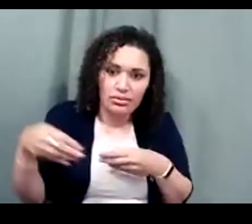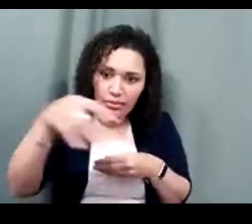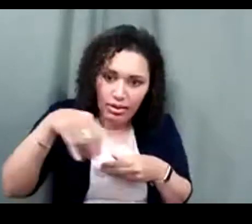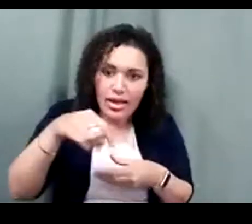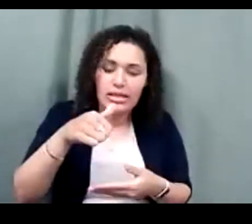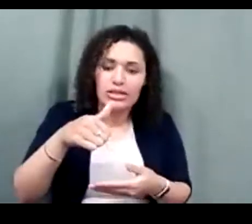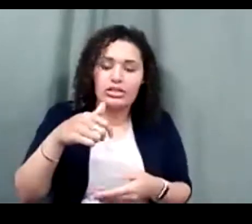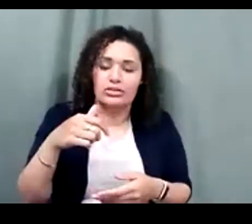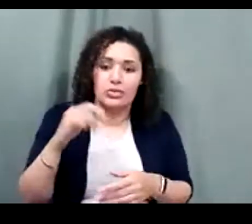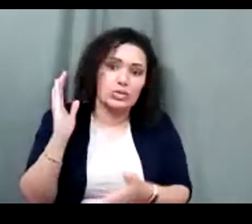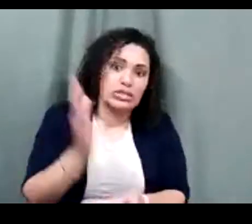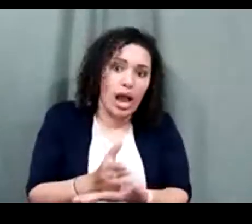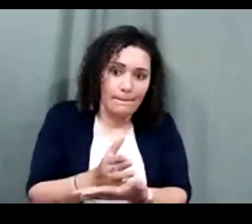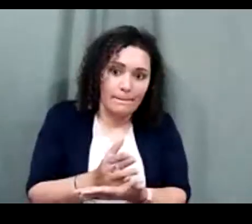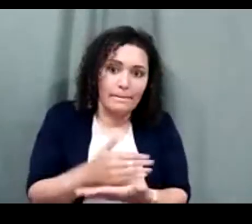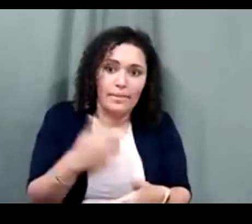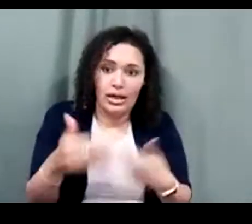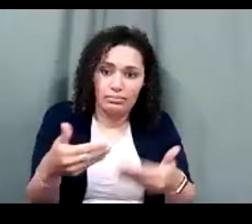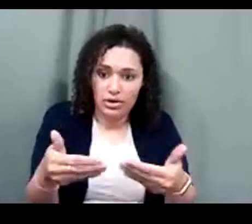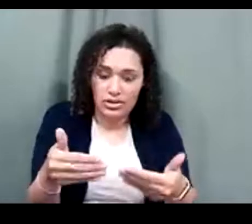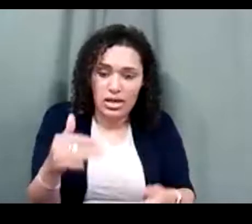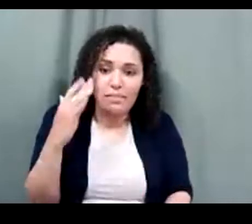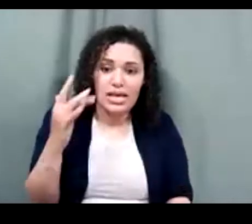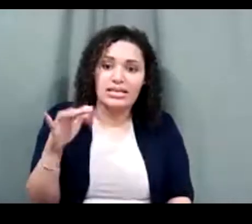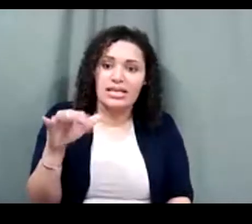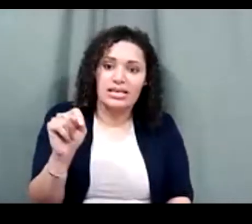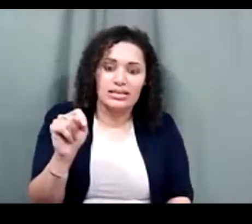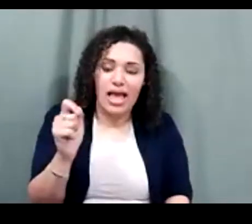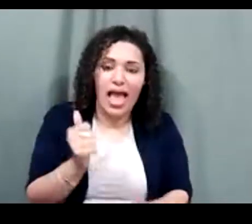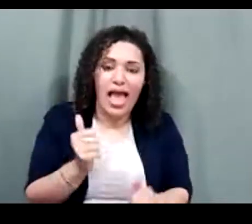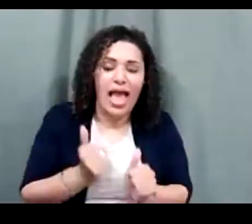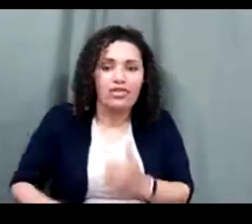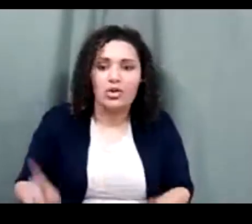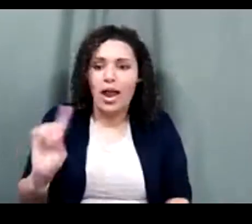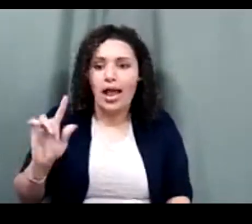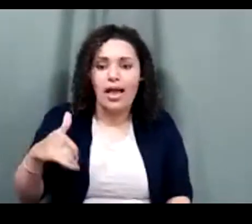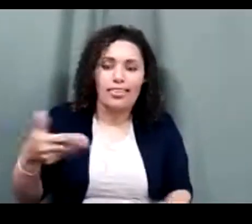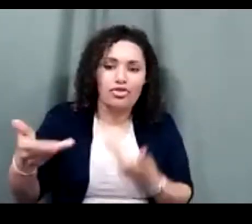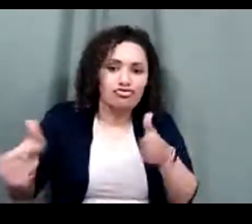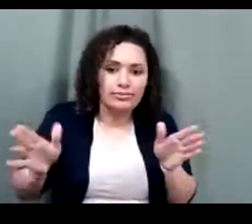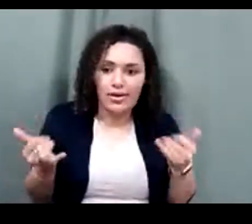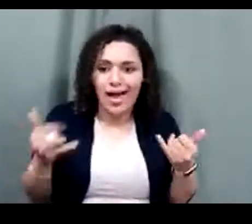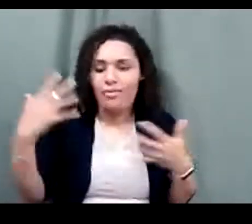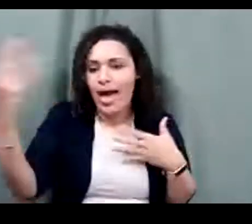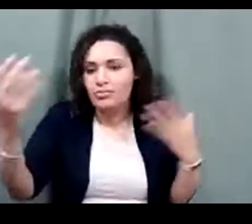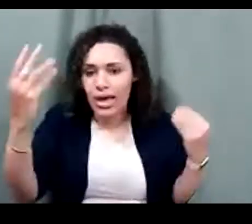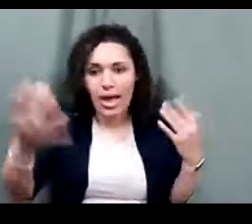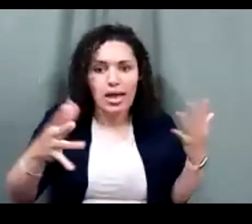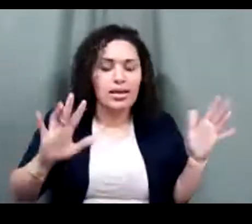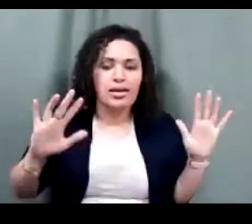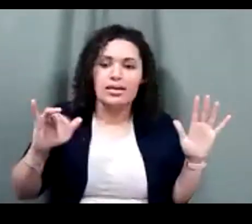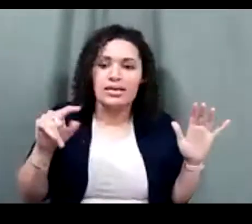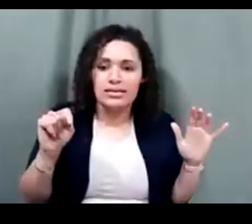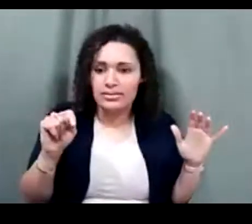it from fermenting because there are yeast everywhere. There are yeasts all over the rooms now. There are yeasts outside. Their yeasts